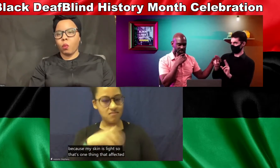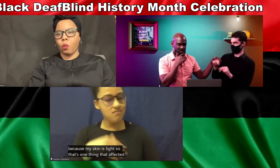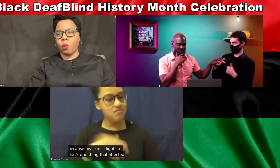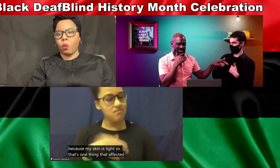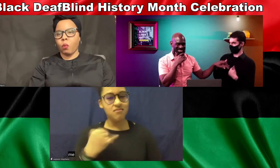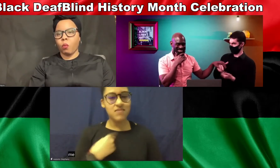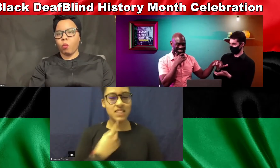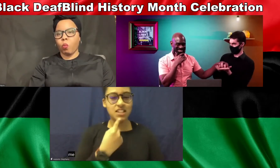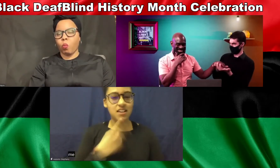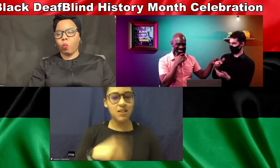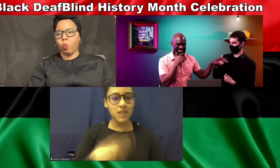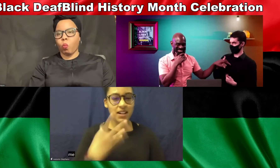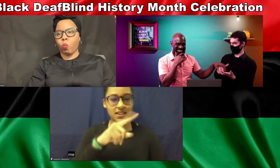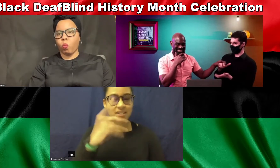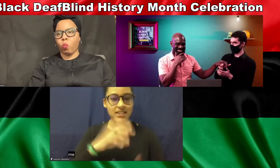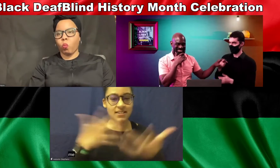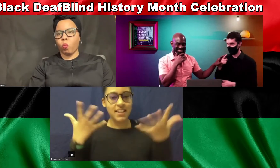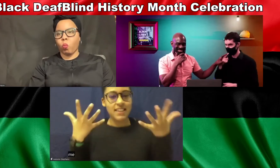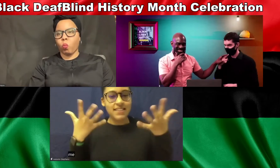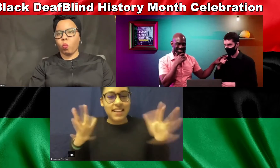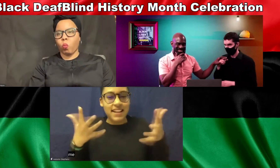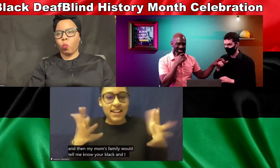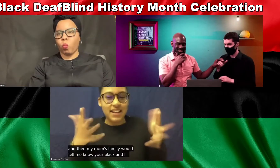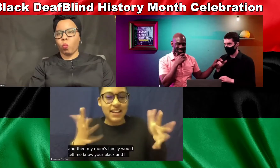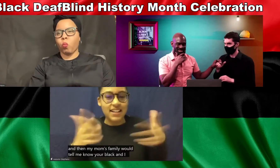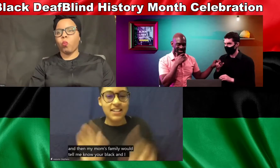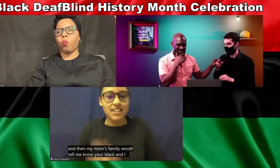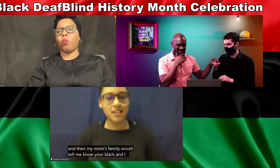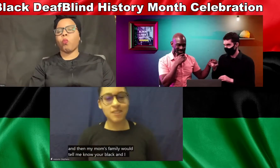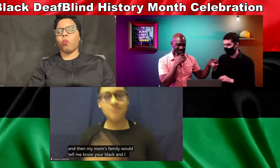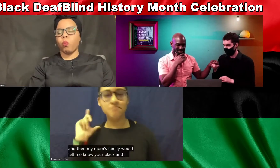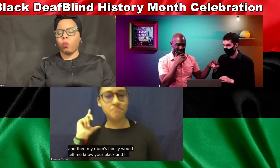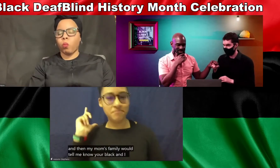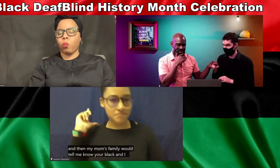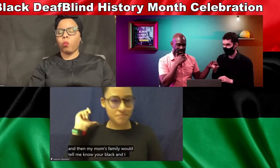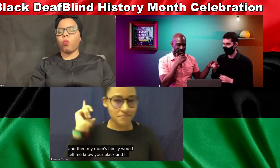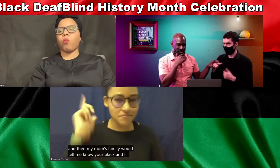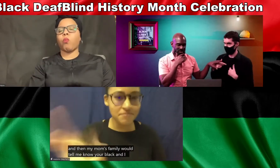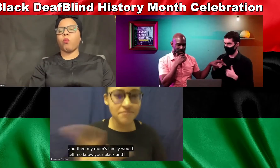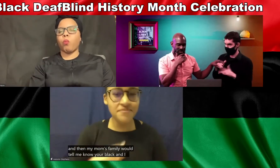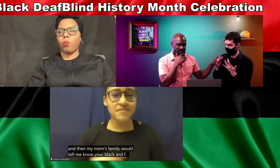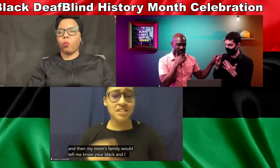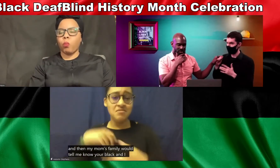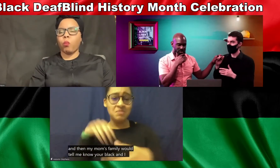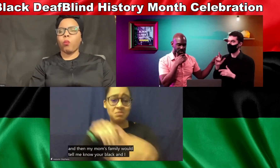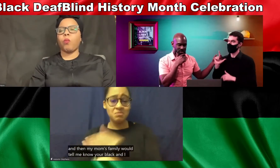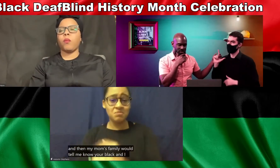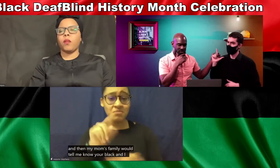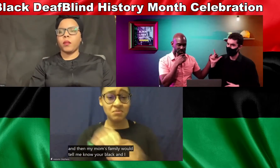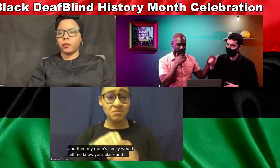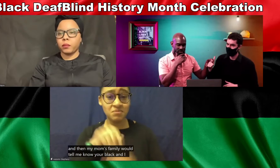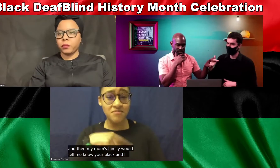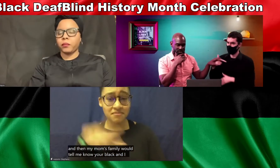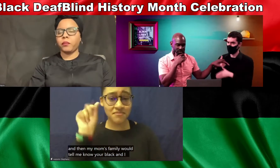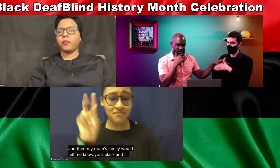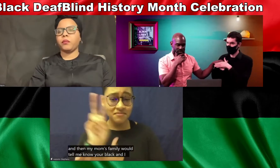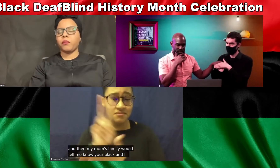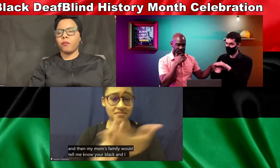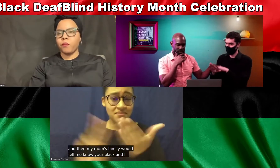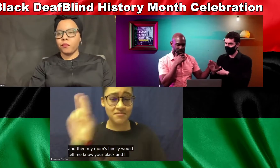me, you know, you're Black. And I would say, oh no, I'm mixed. You know, I'm half white. But later in